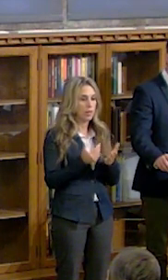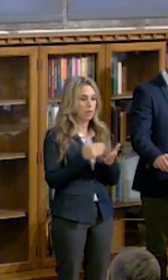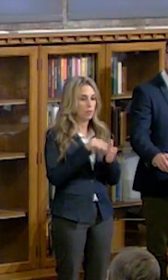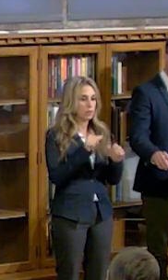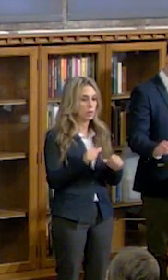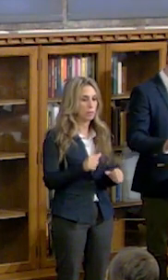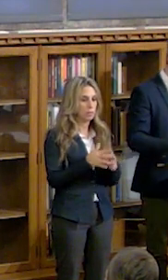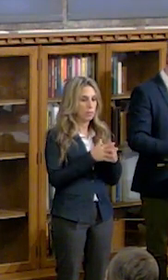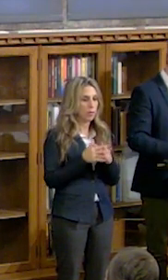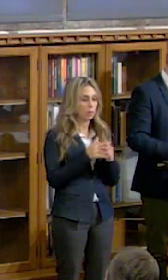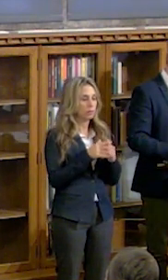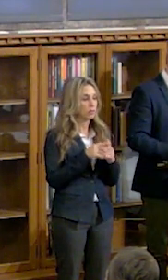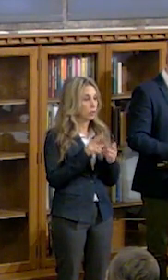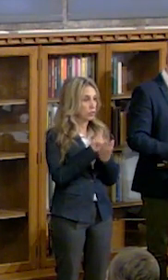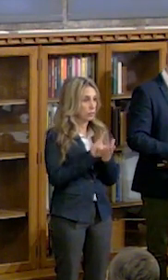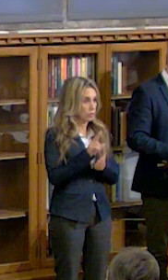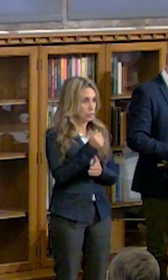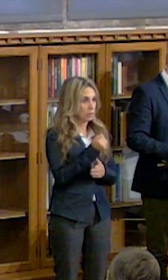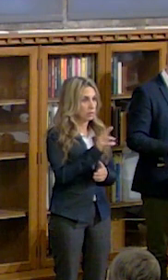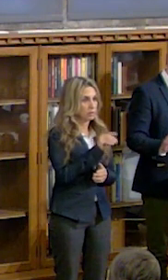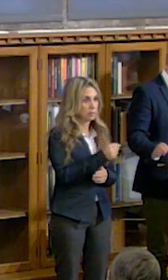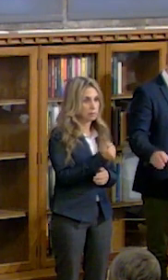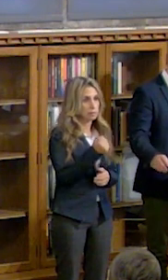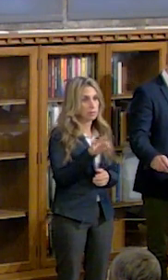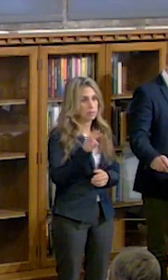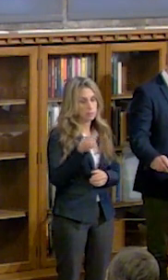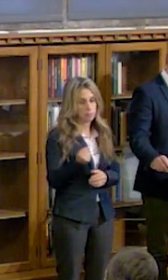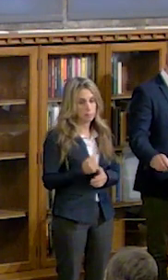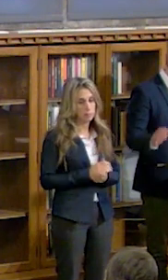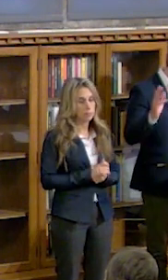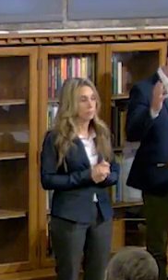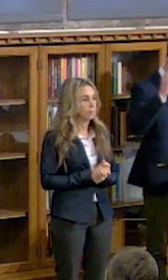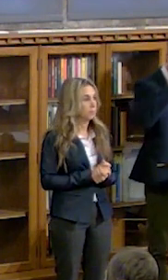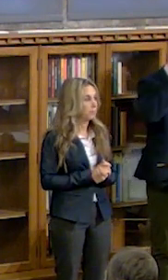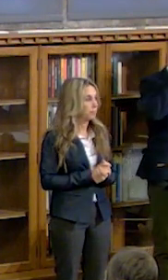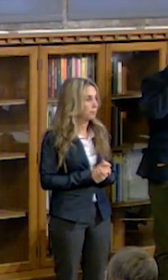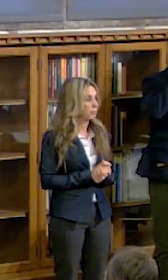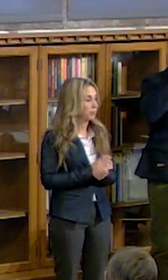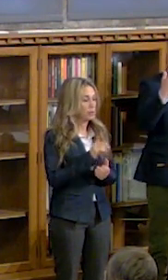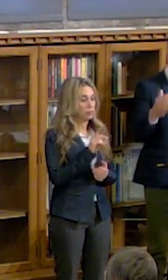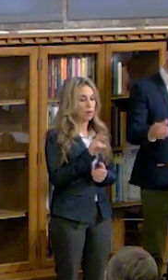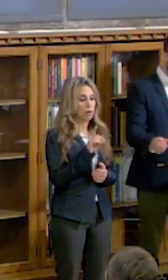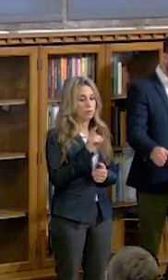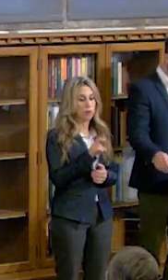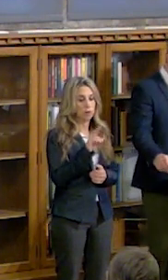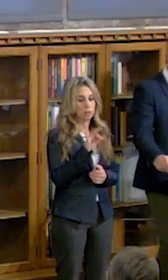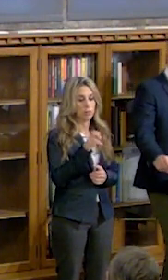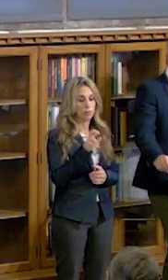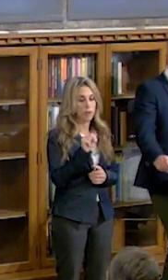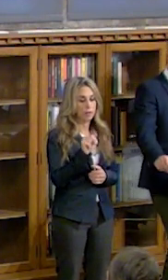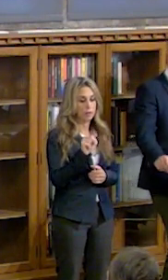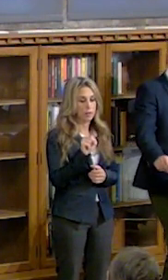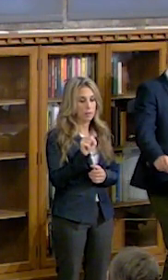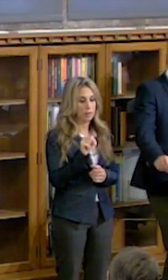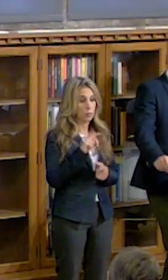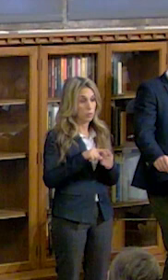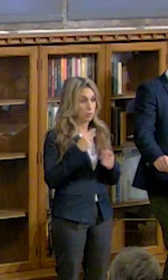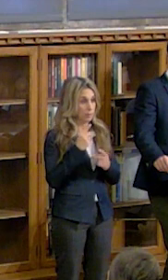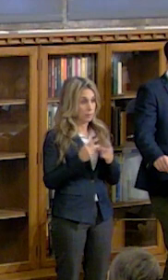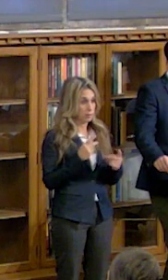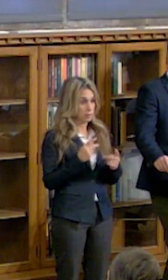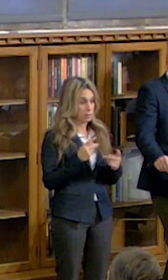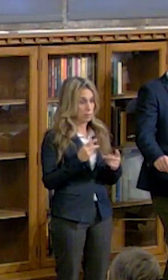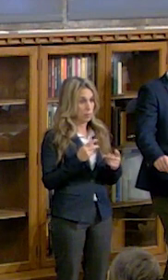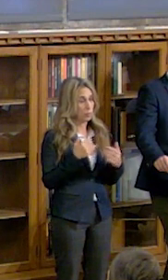American University in the 1960s and 1970s so Dr Franklin's border crossings therefore Loom large in the